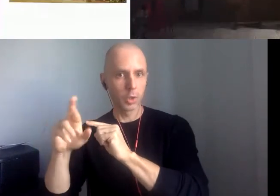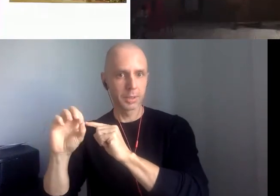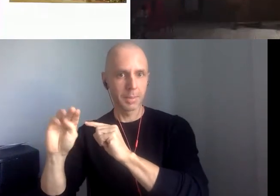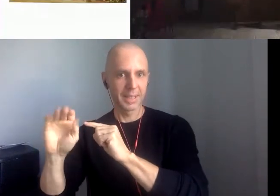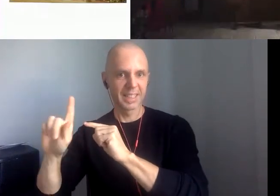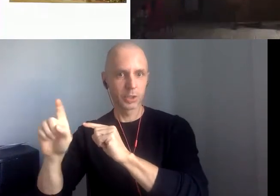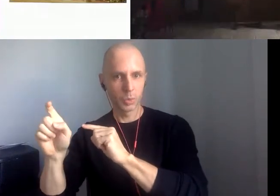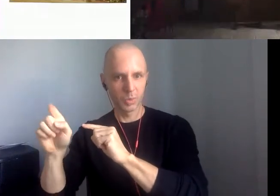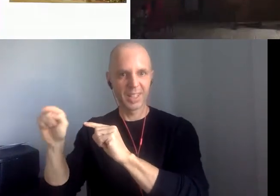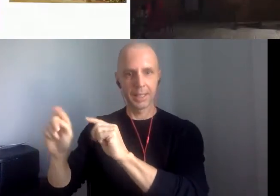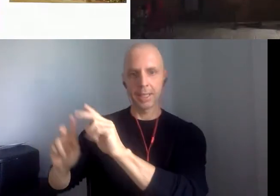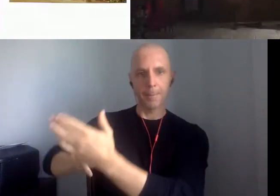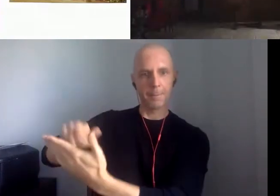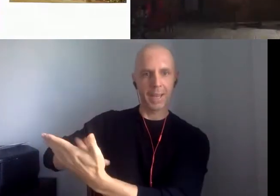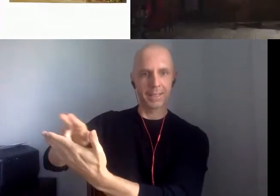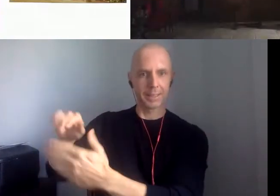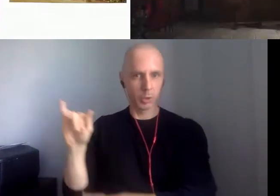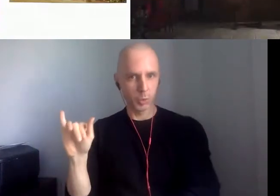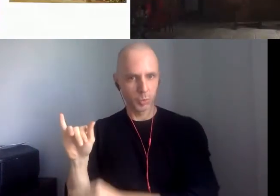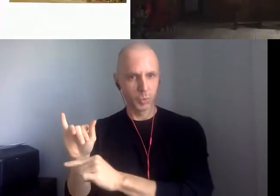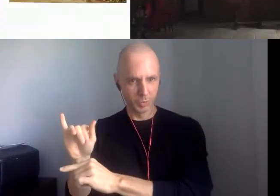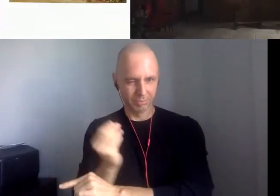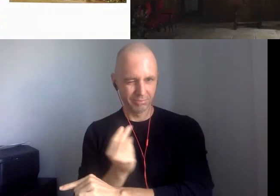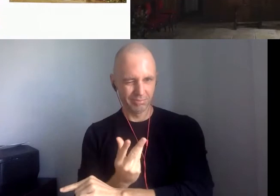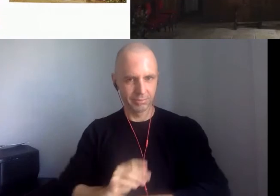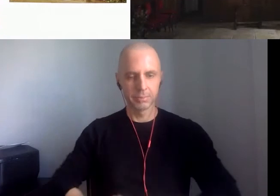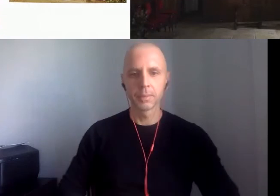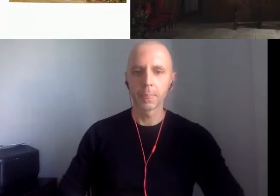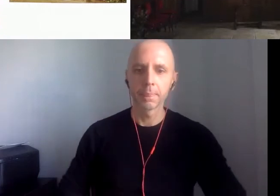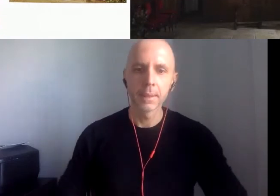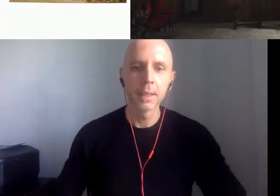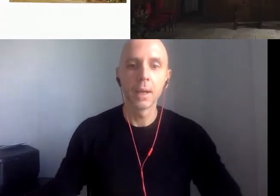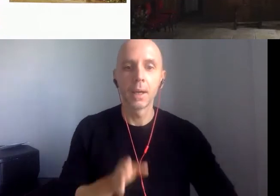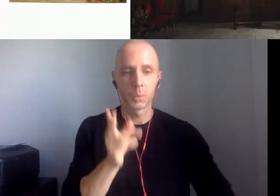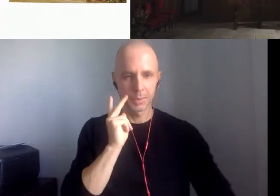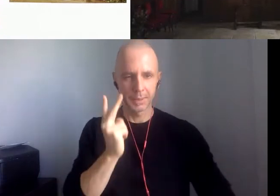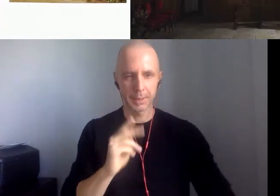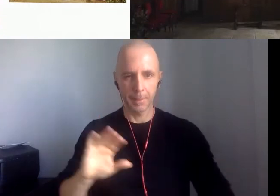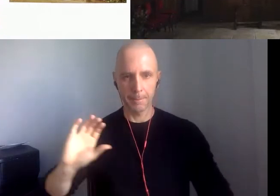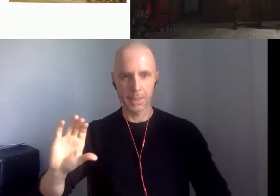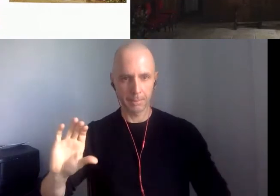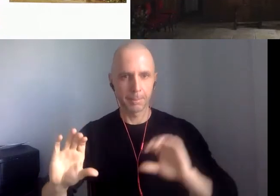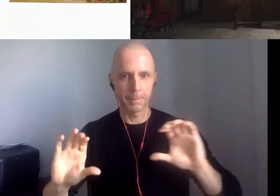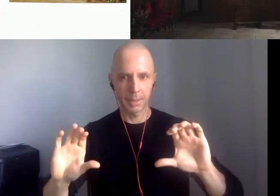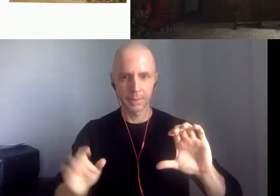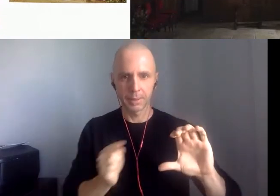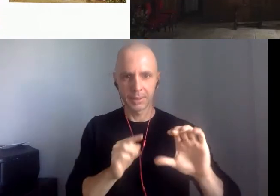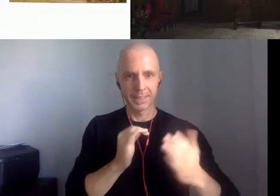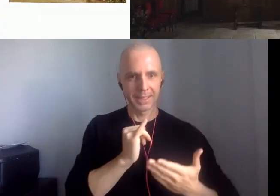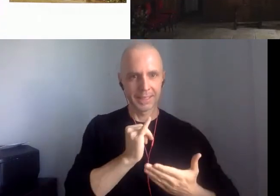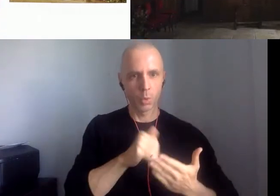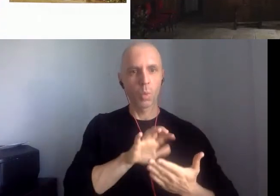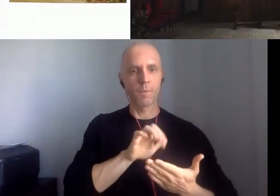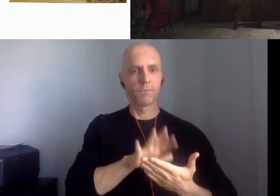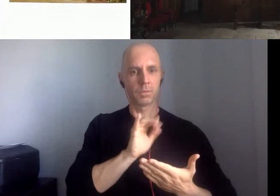So 2 images on the screen. On the left is one of the sketches that Turner did of Hurstmonceux Castle. He did 5 sketches